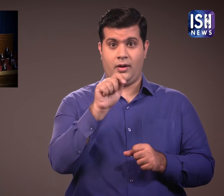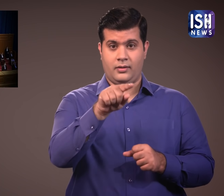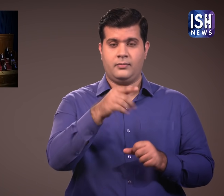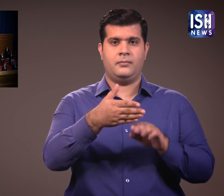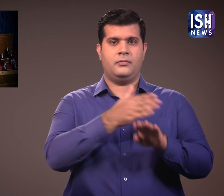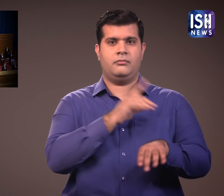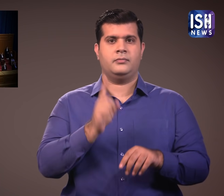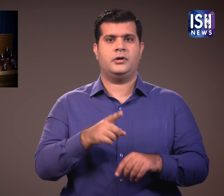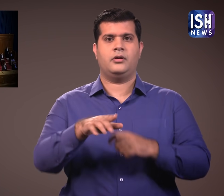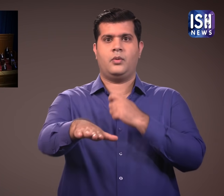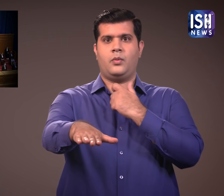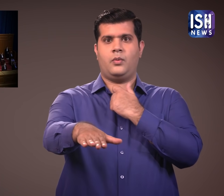government post